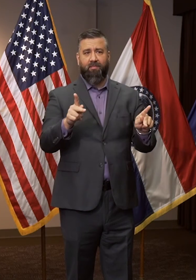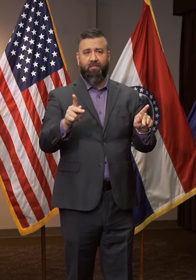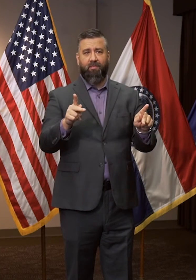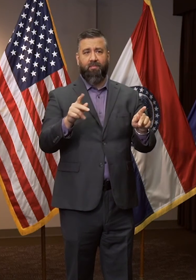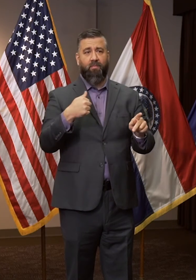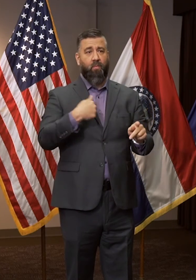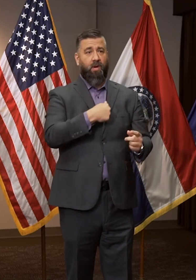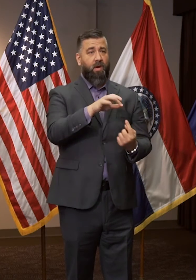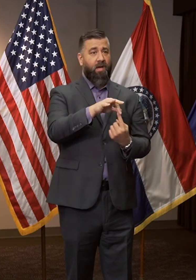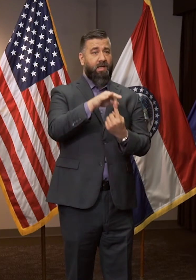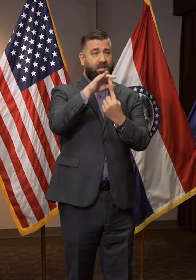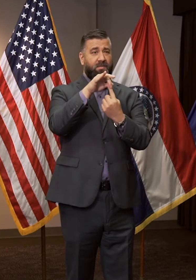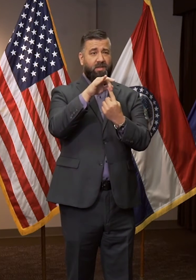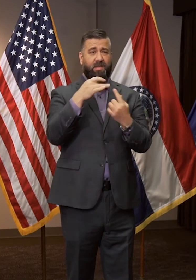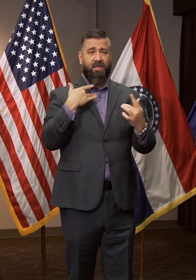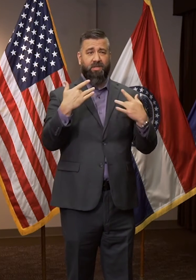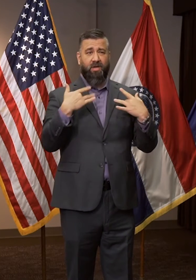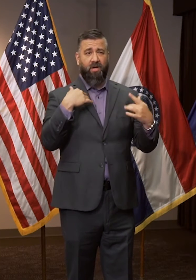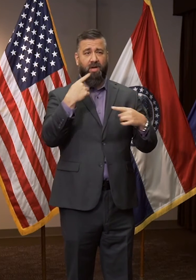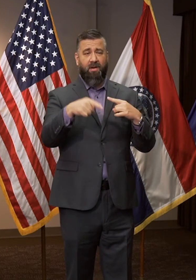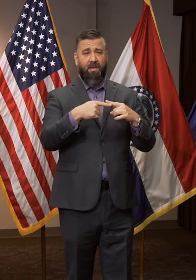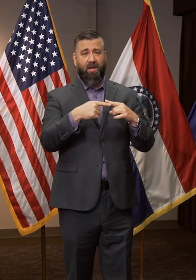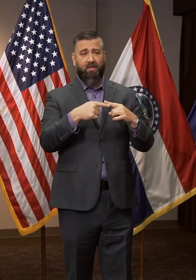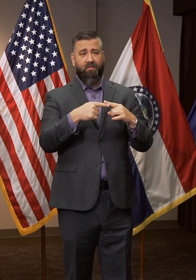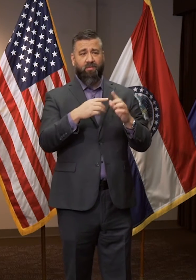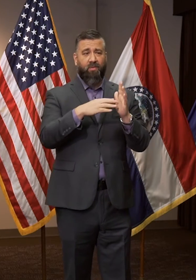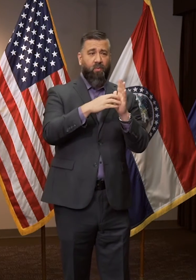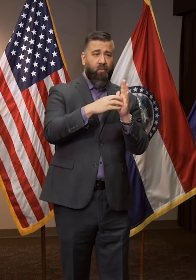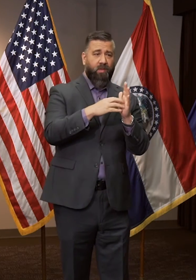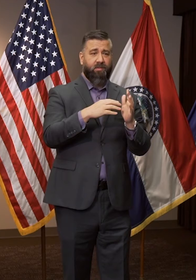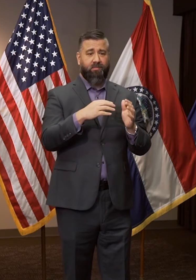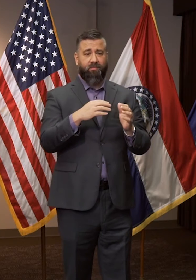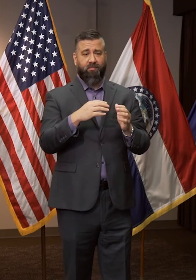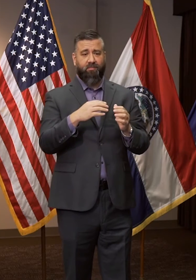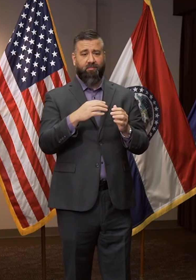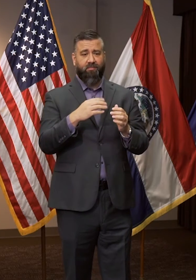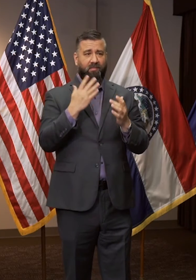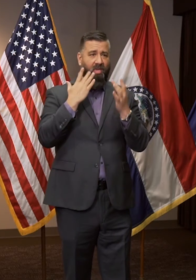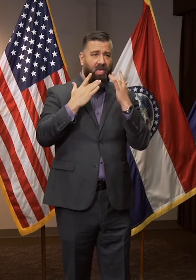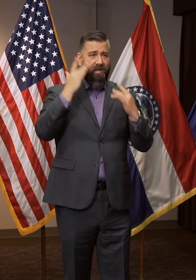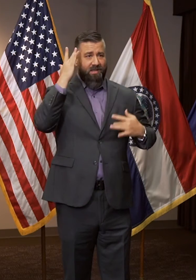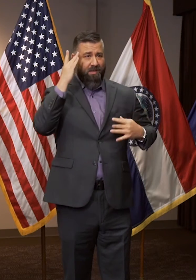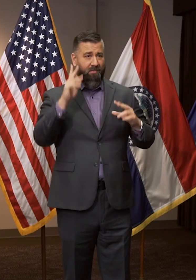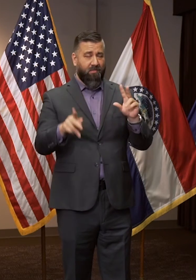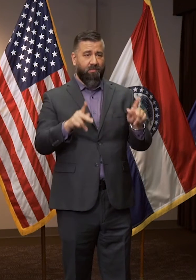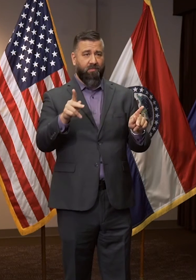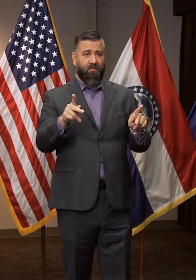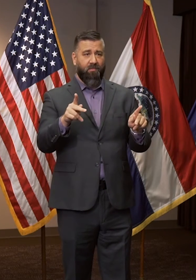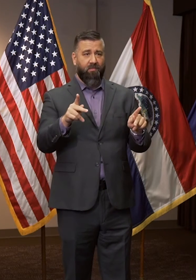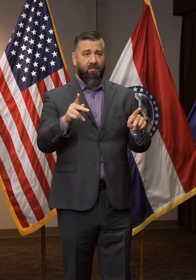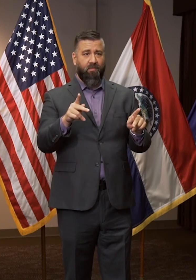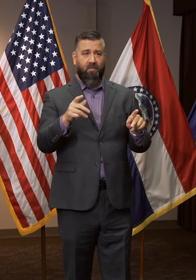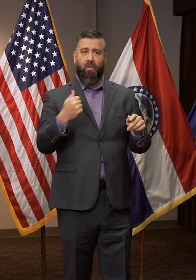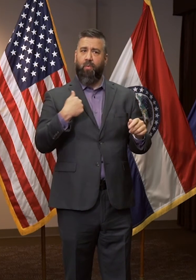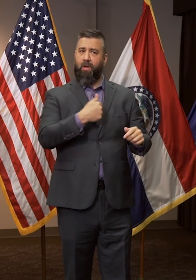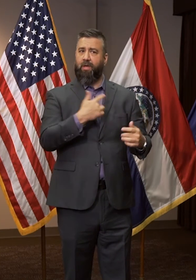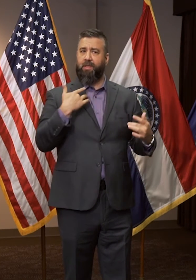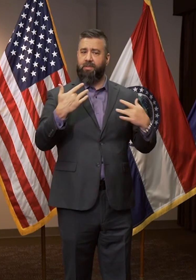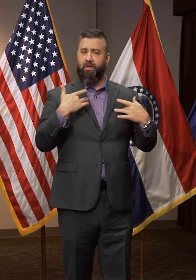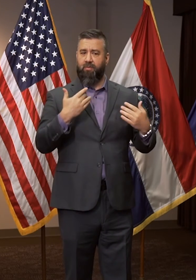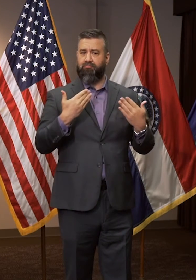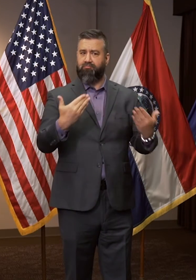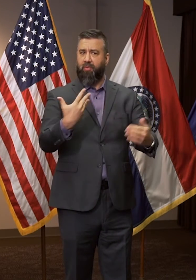concerned about vulnerable populations. We are especially concerned about getting folks in our community vaccinated. Until we reach